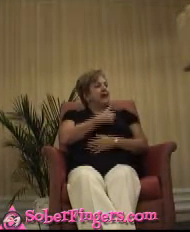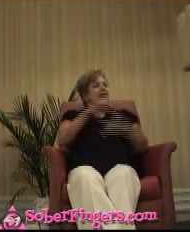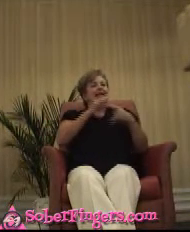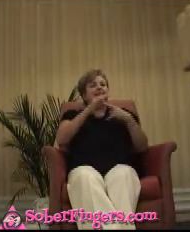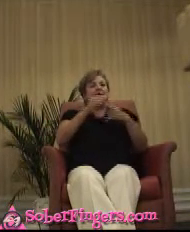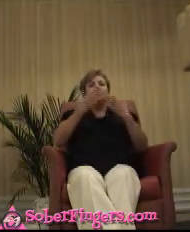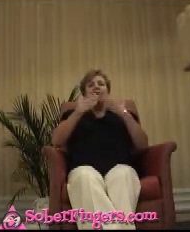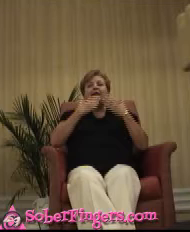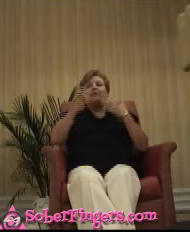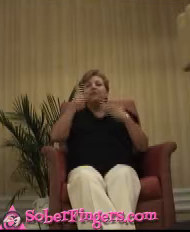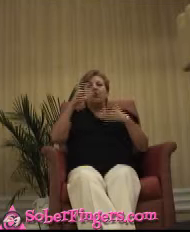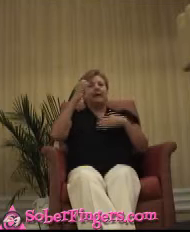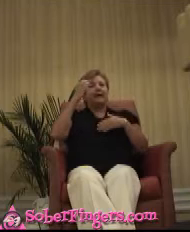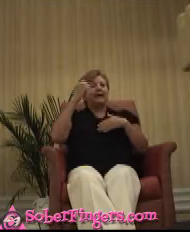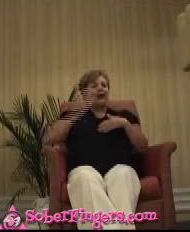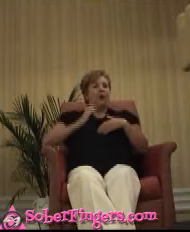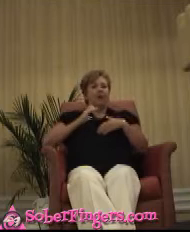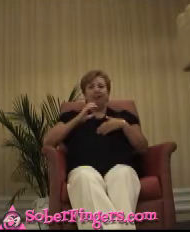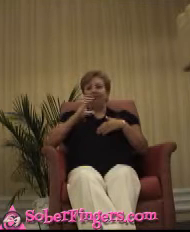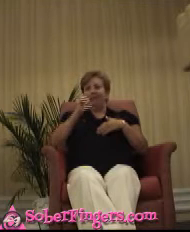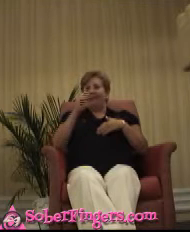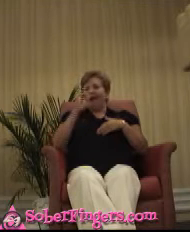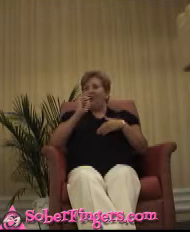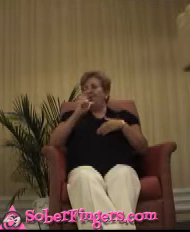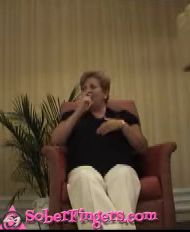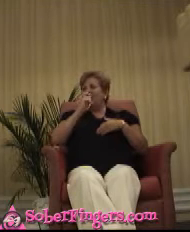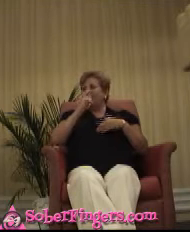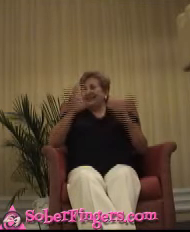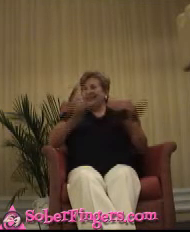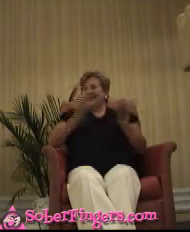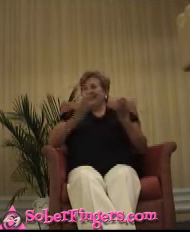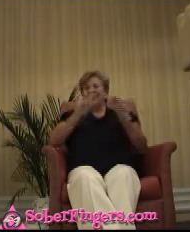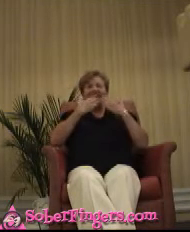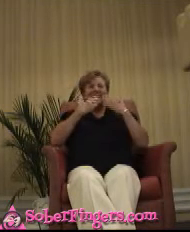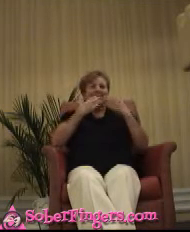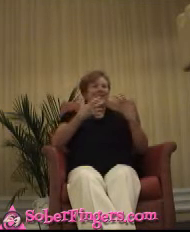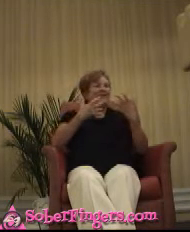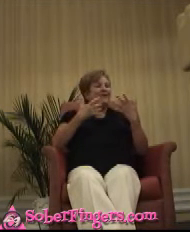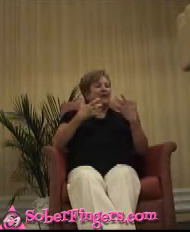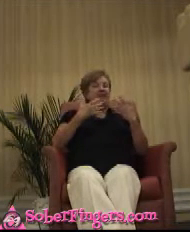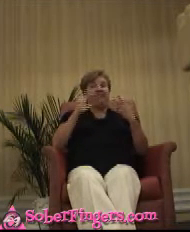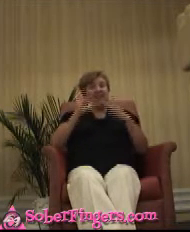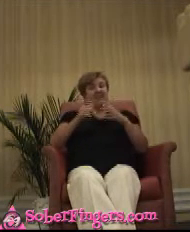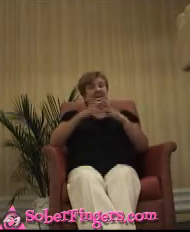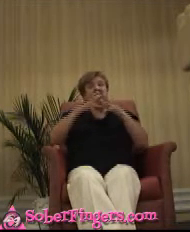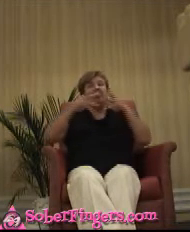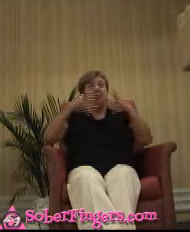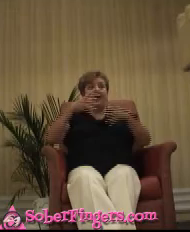who's signing. I always watch that, and I think that's an awful lot of work, special effort, and